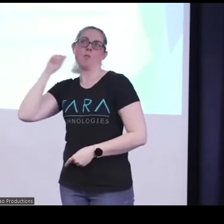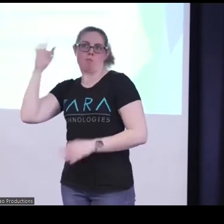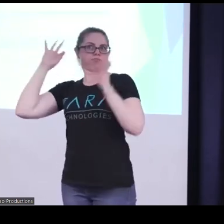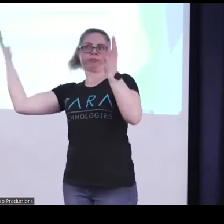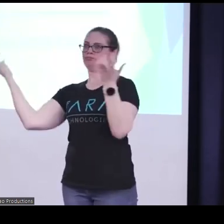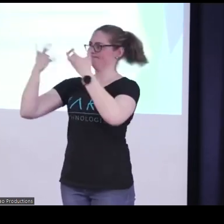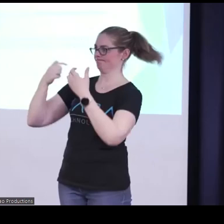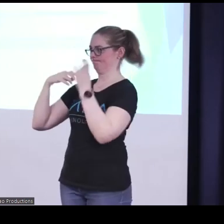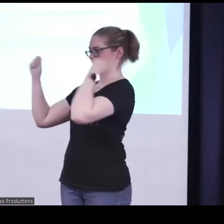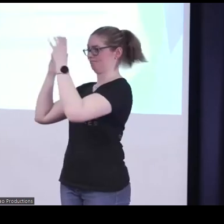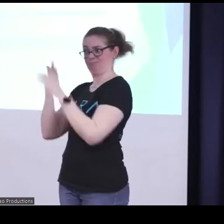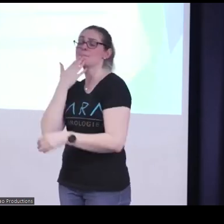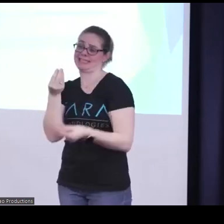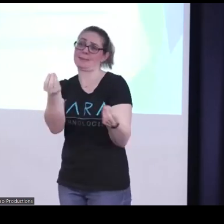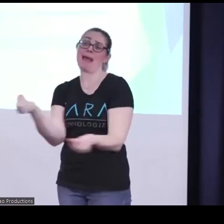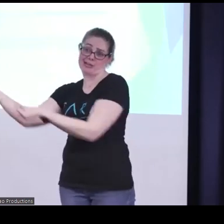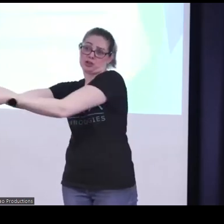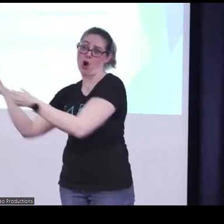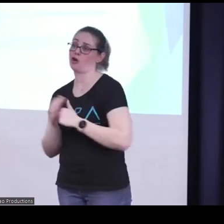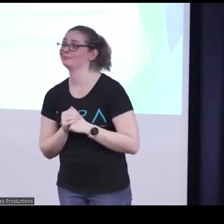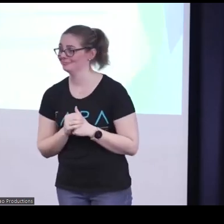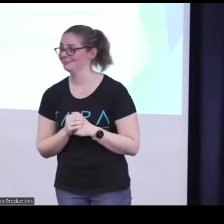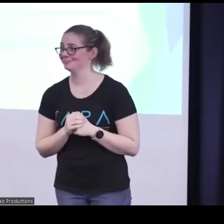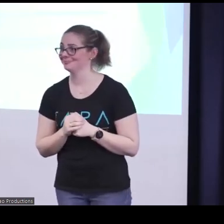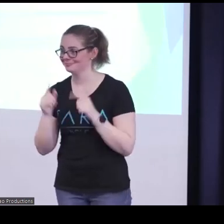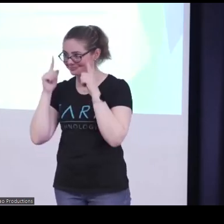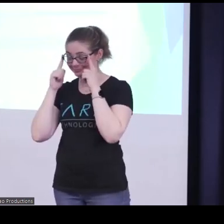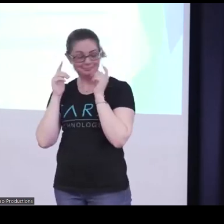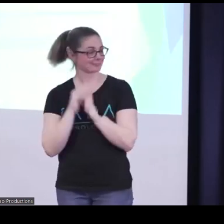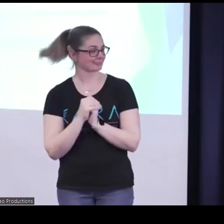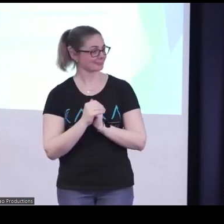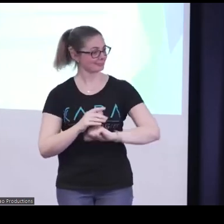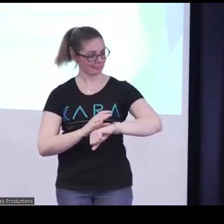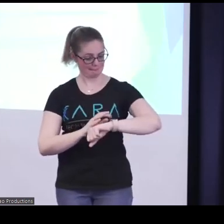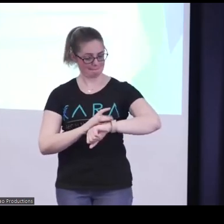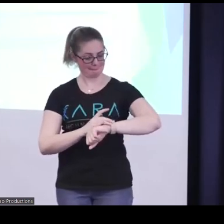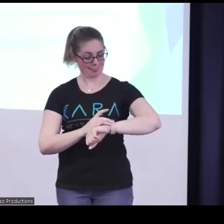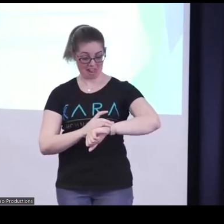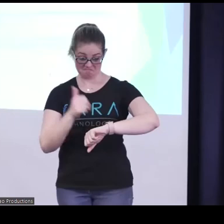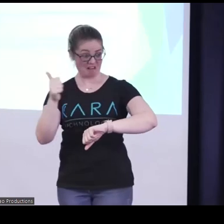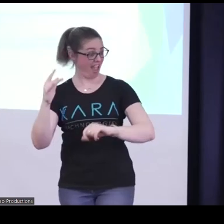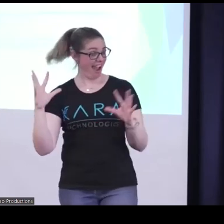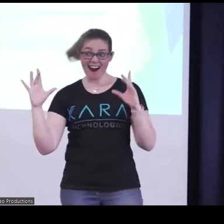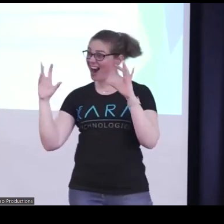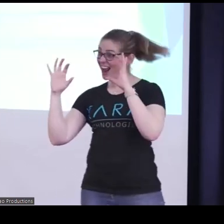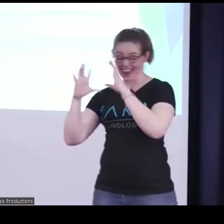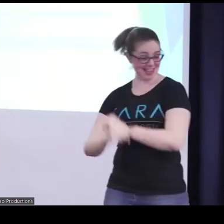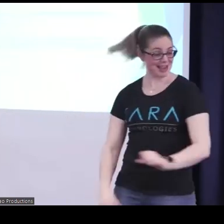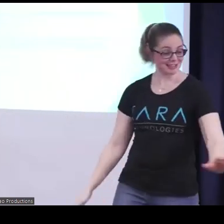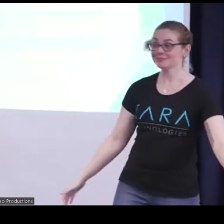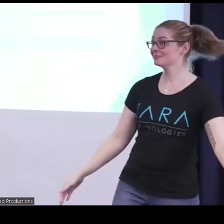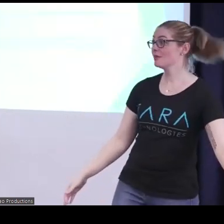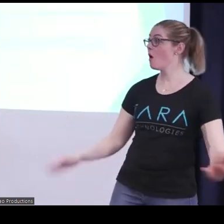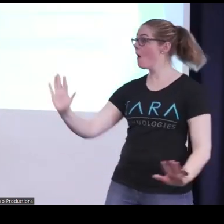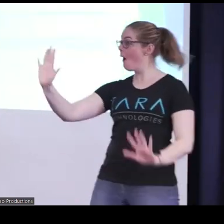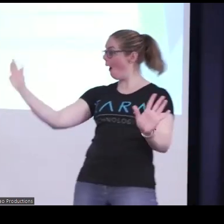if you know someone who would be really fantastic to have these conversations with, then pass them on to them. So